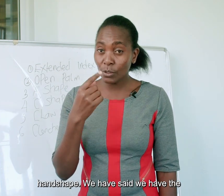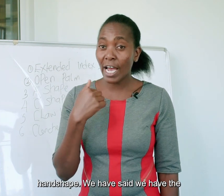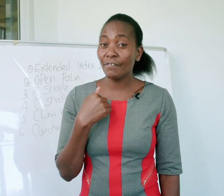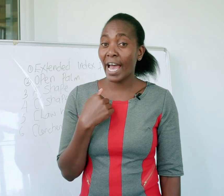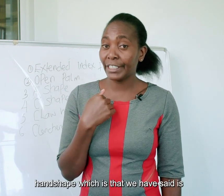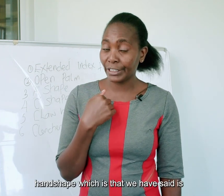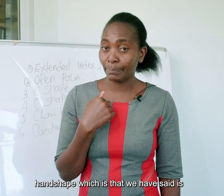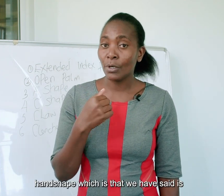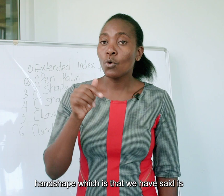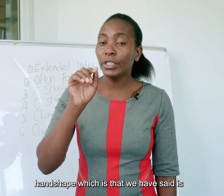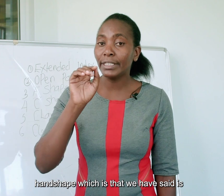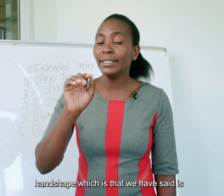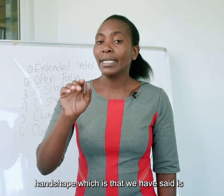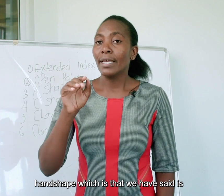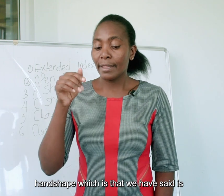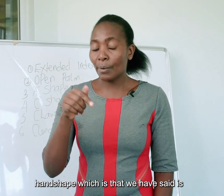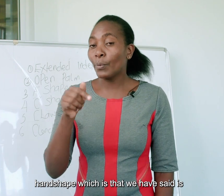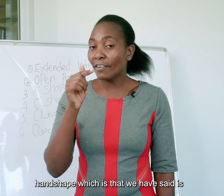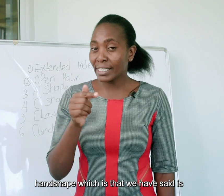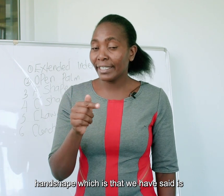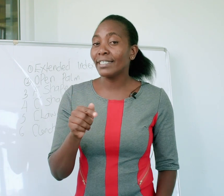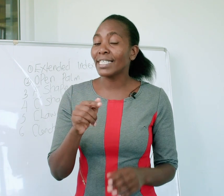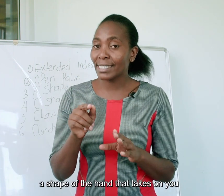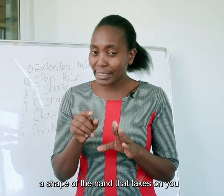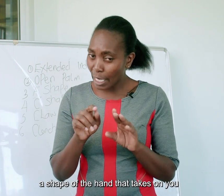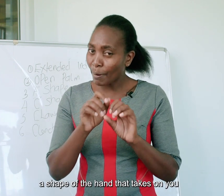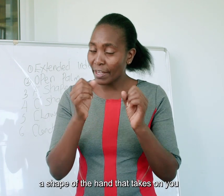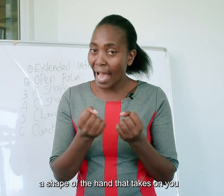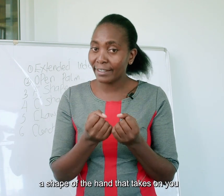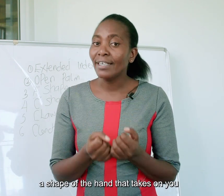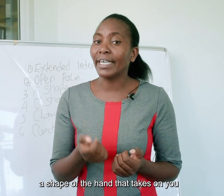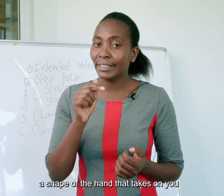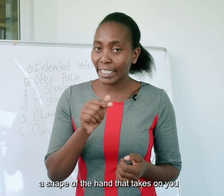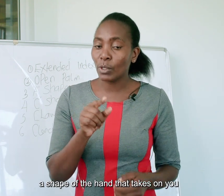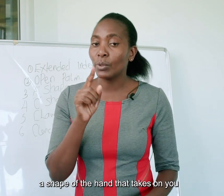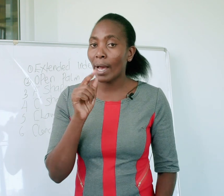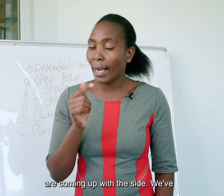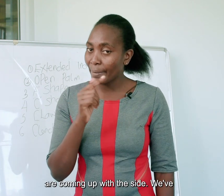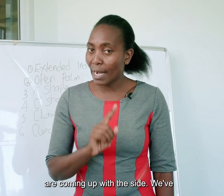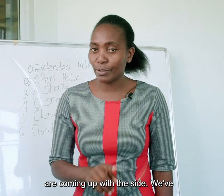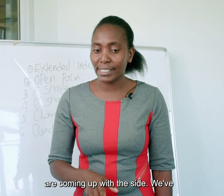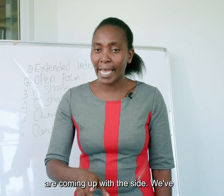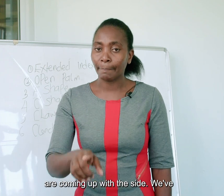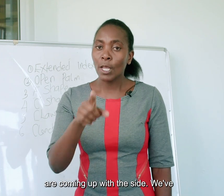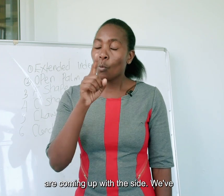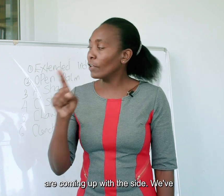we have the handshake, which is that we are saying is the shape of the hand that takes when you are coming up with a sign. We've